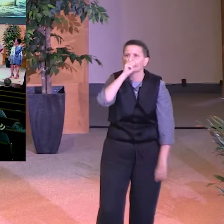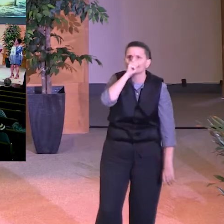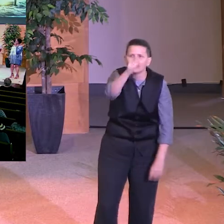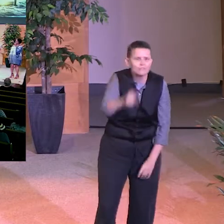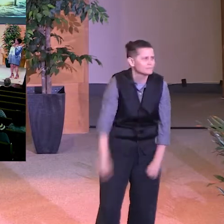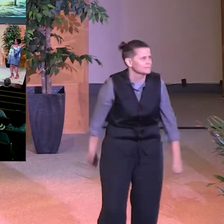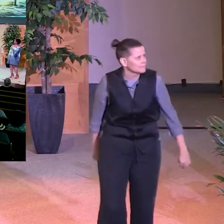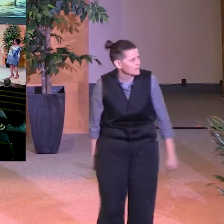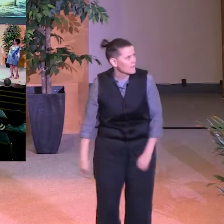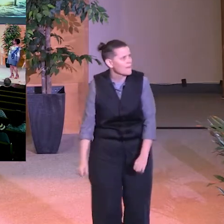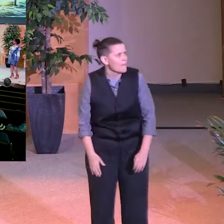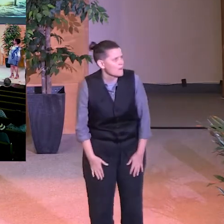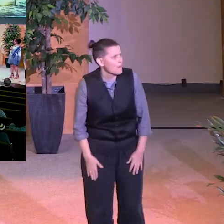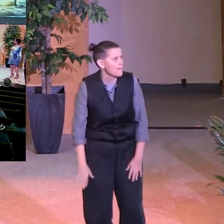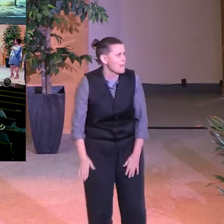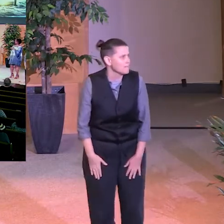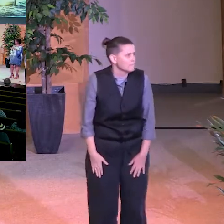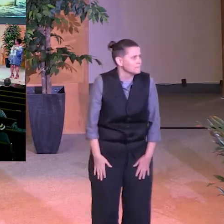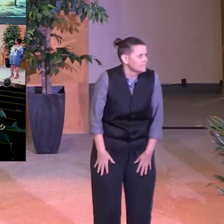Spirit is real.